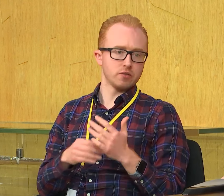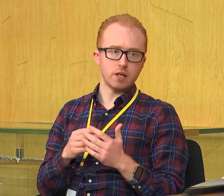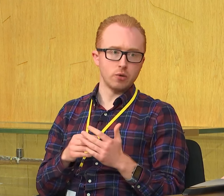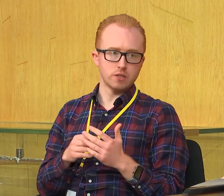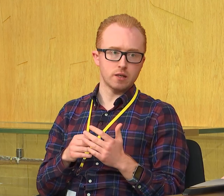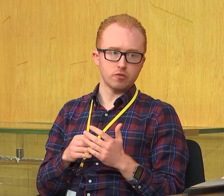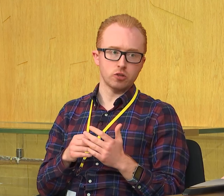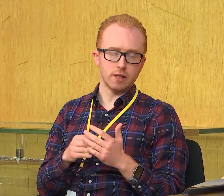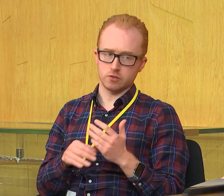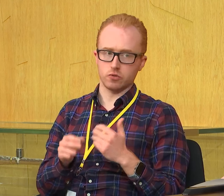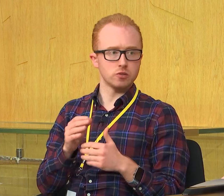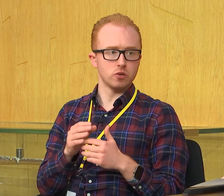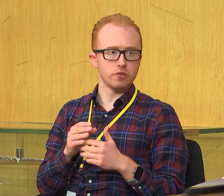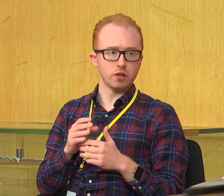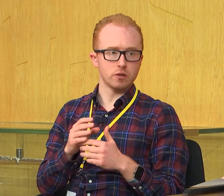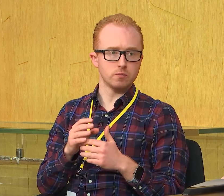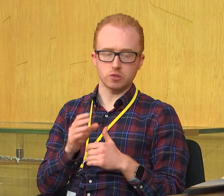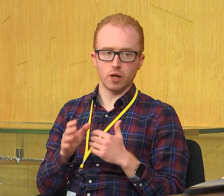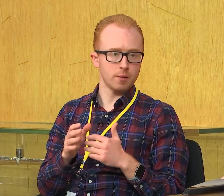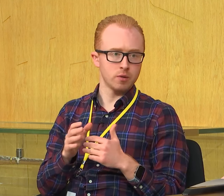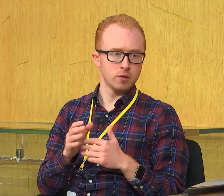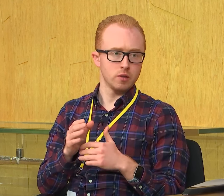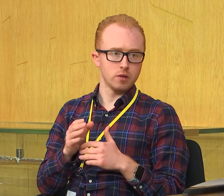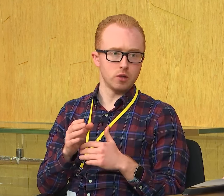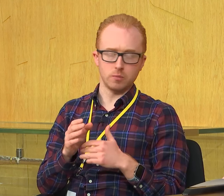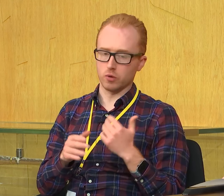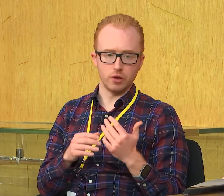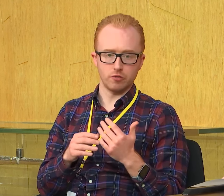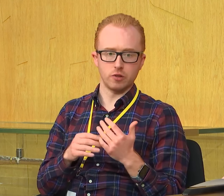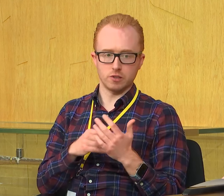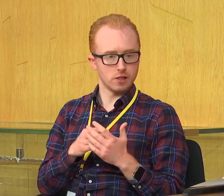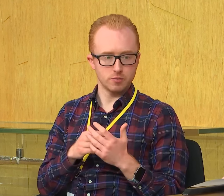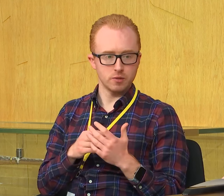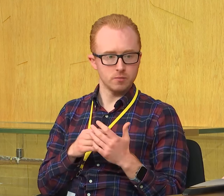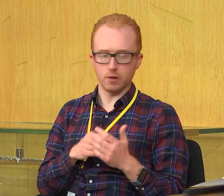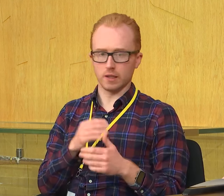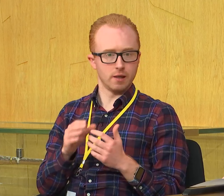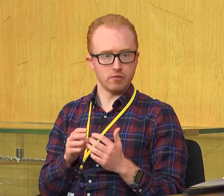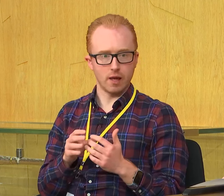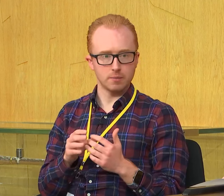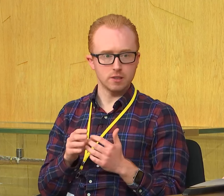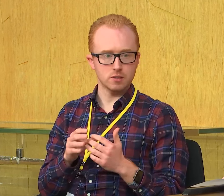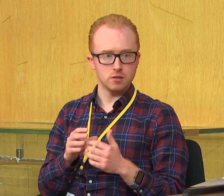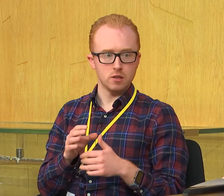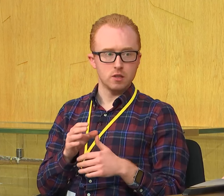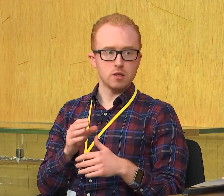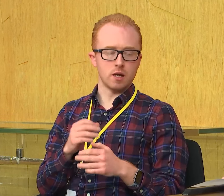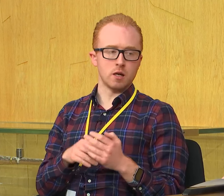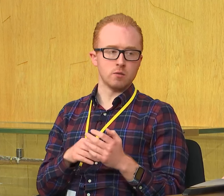where I would have, say, a note taker for class or even a scribe or whatnot for an assessment. I didn't have that in